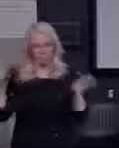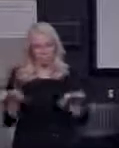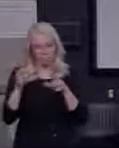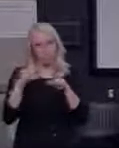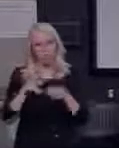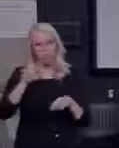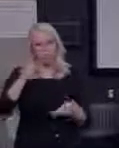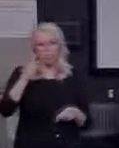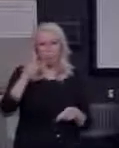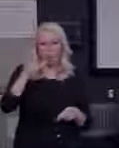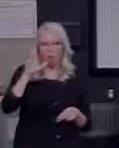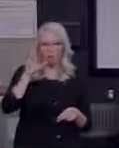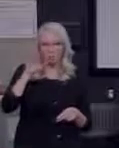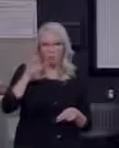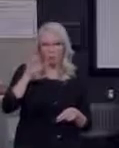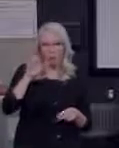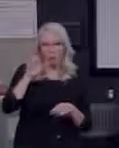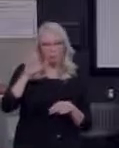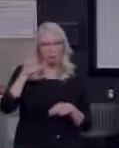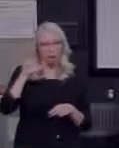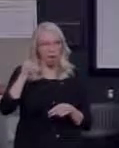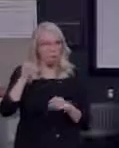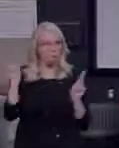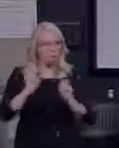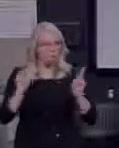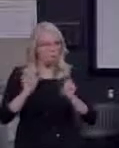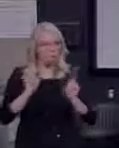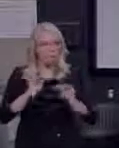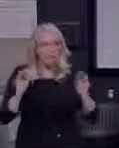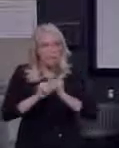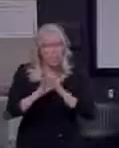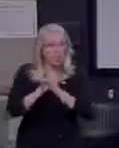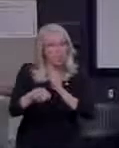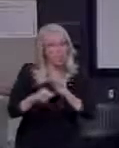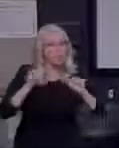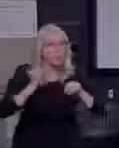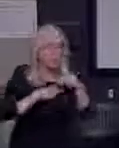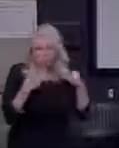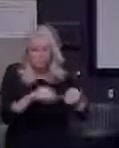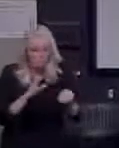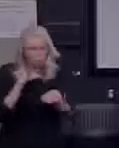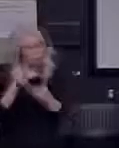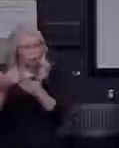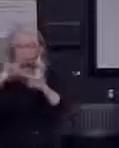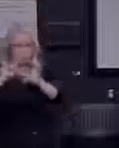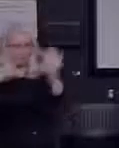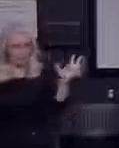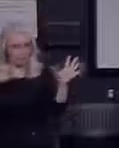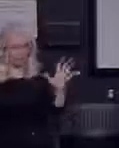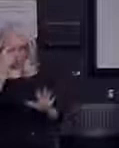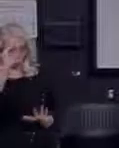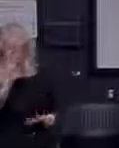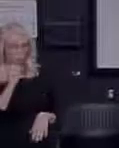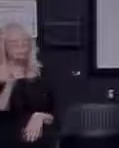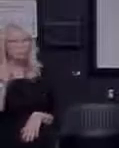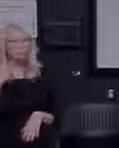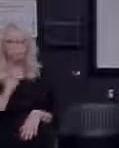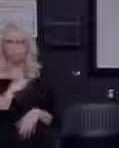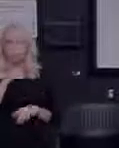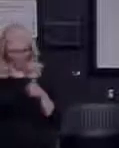was nothing commercial there. You could sold buy nothing. zero, all right? This was all just about